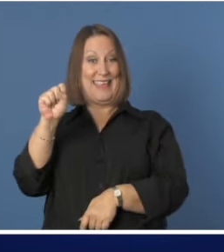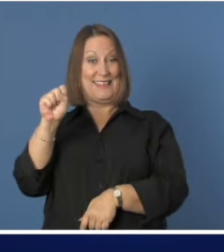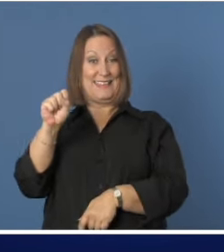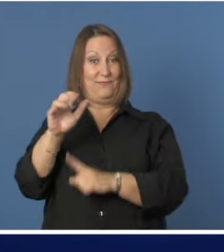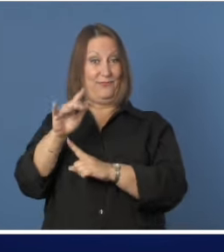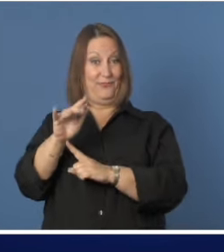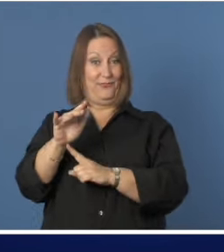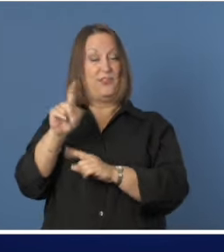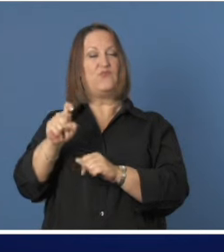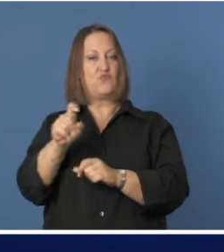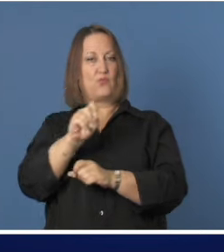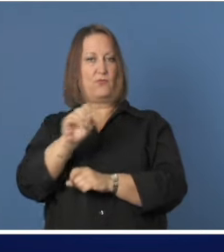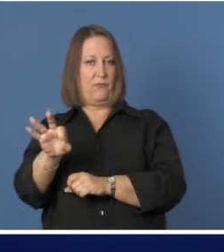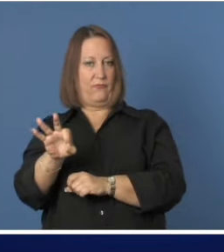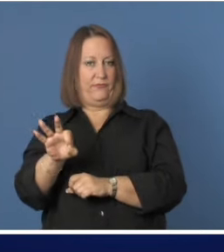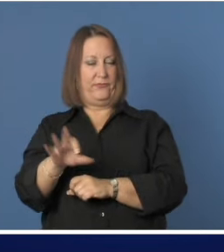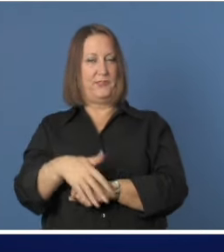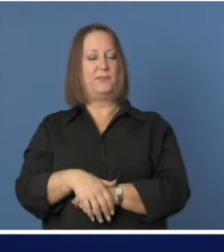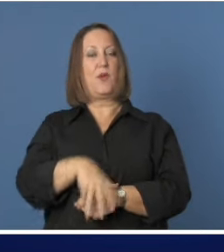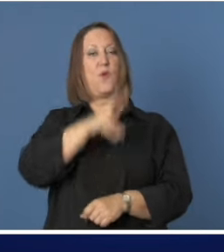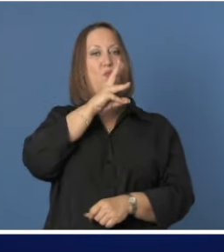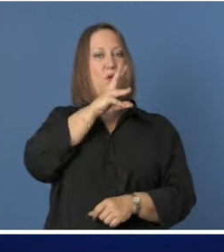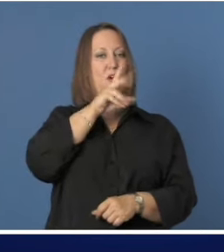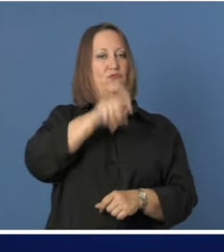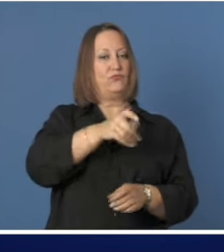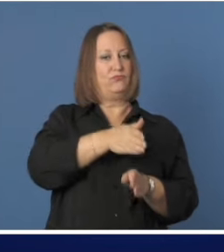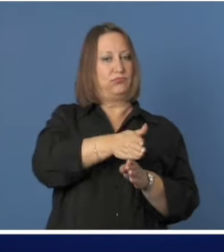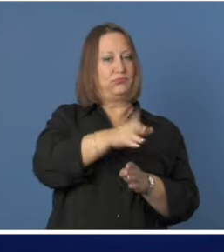valve, and water valve.